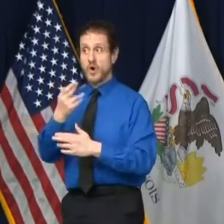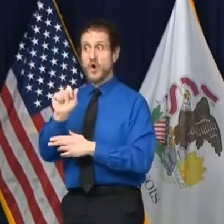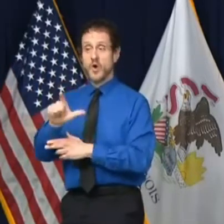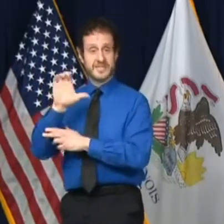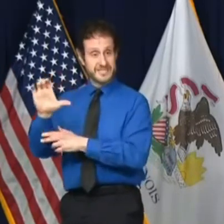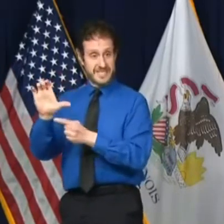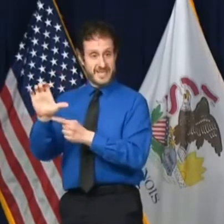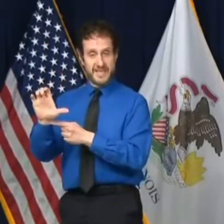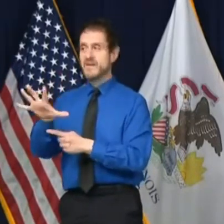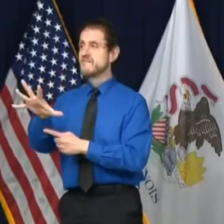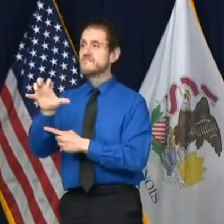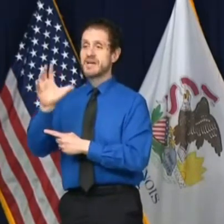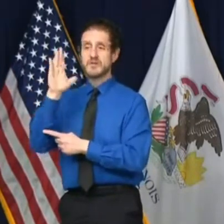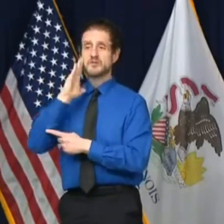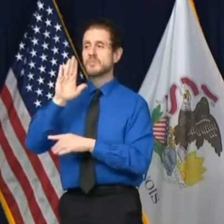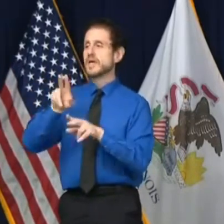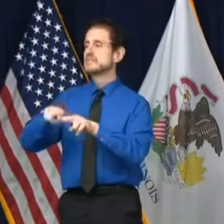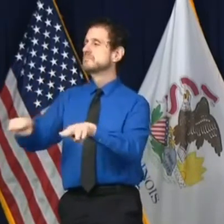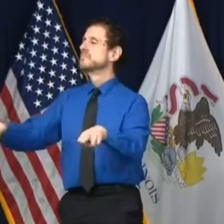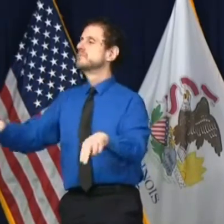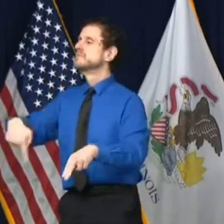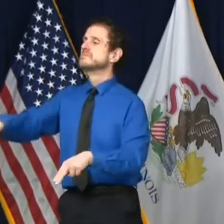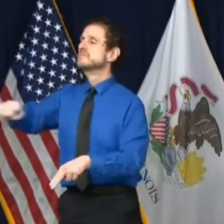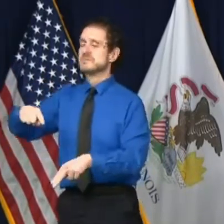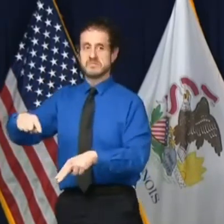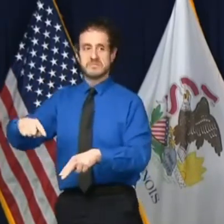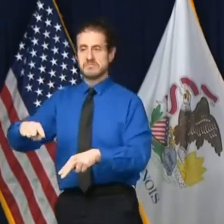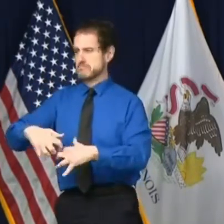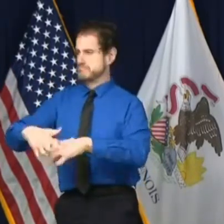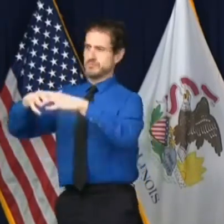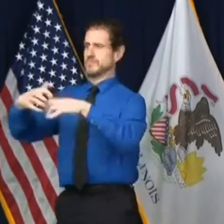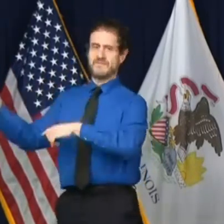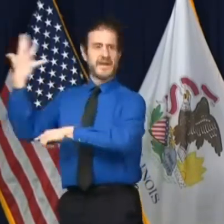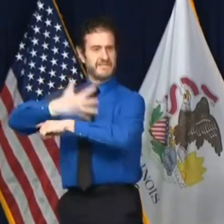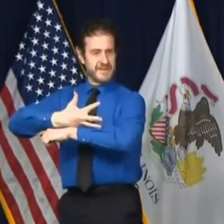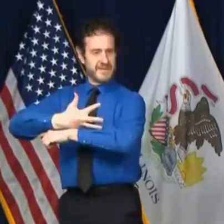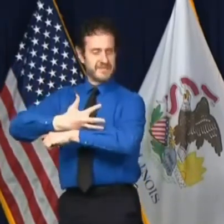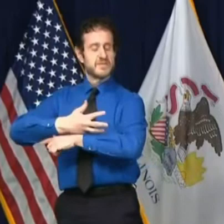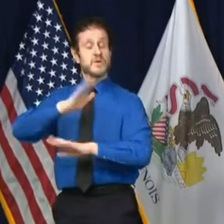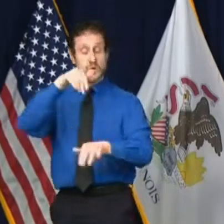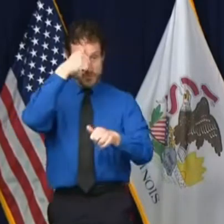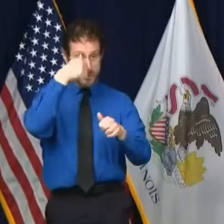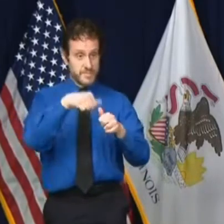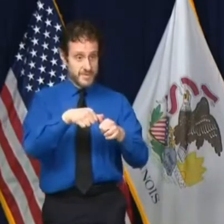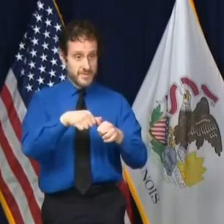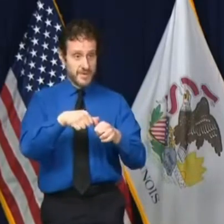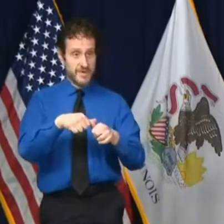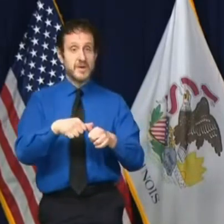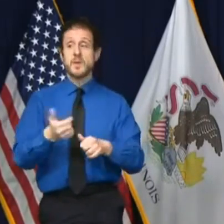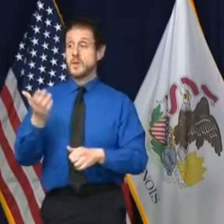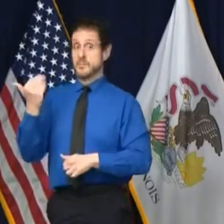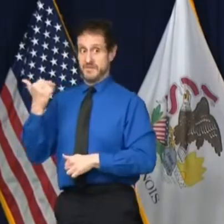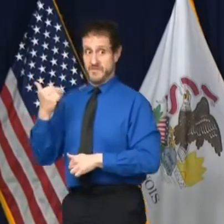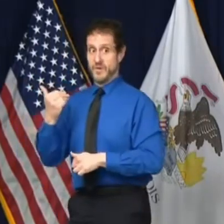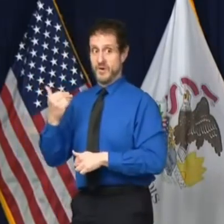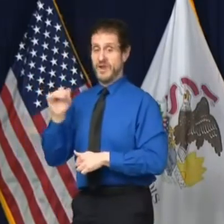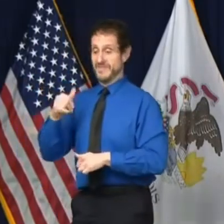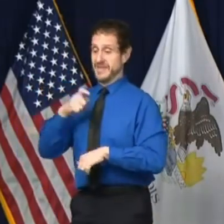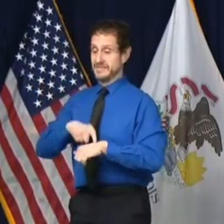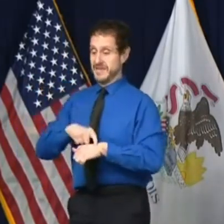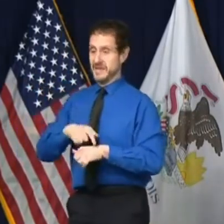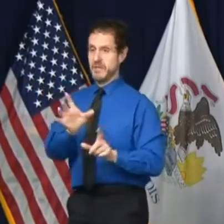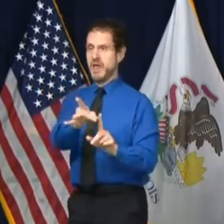C, had 500 beds erected in 5 days, because remember, the curve was not bending at that